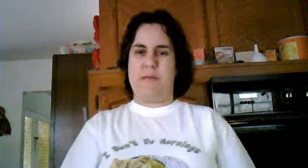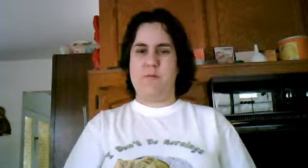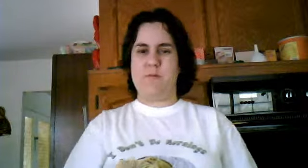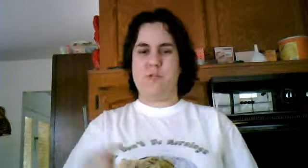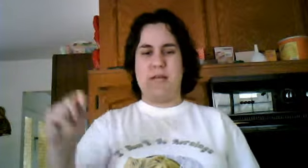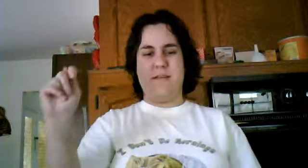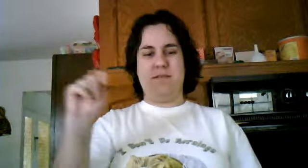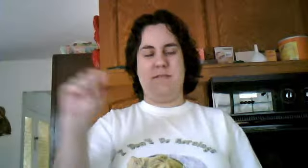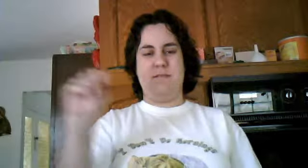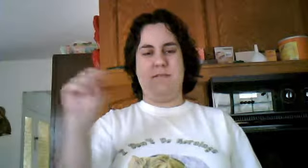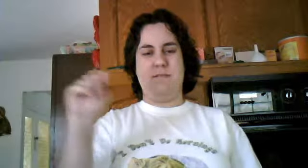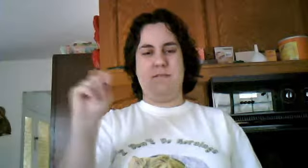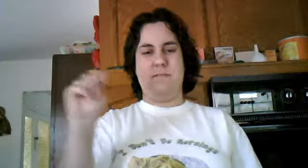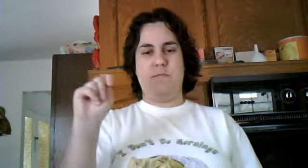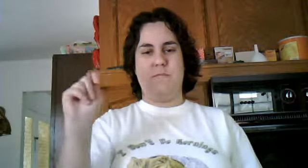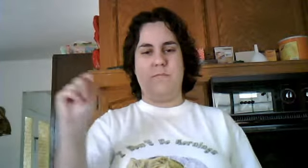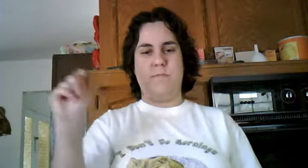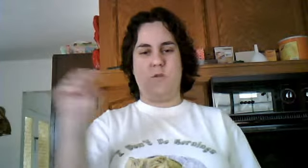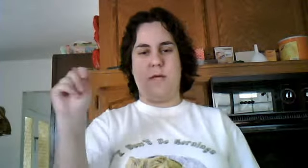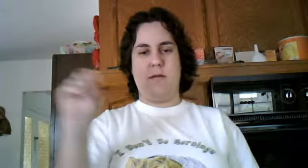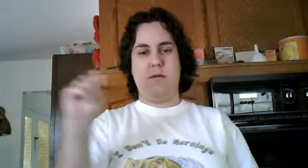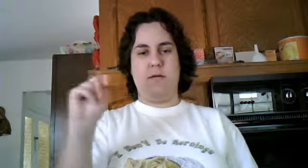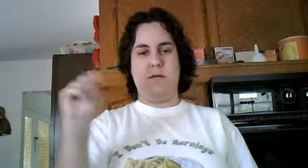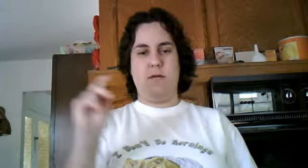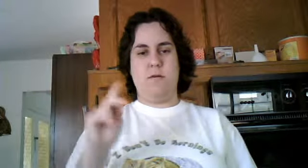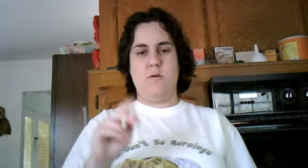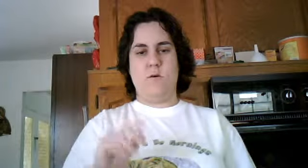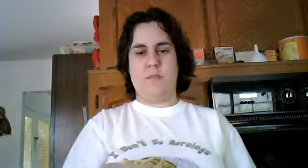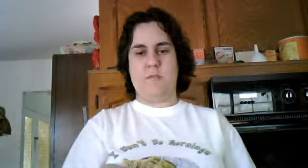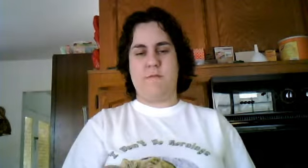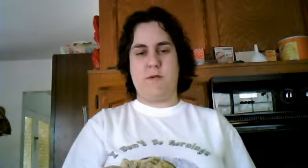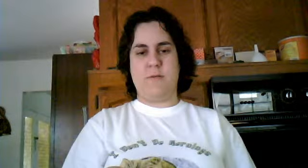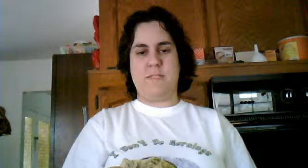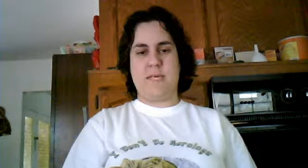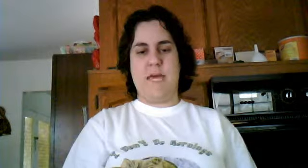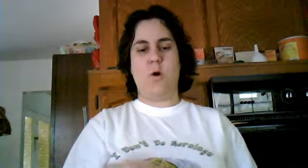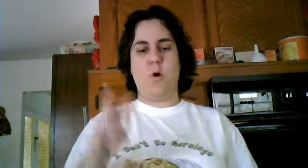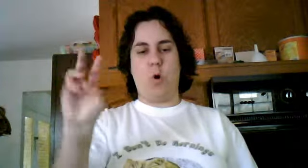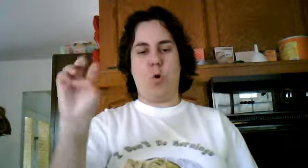Bathroom, toilet, toilet. Or as my friend would say, we.